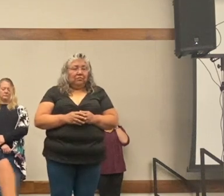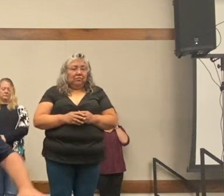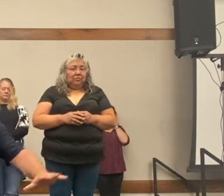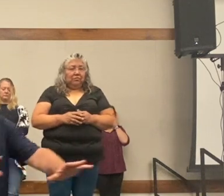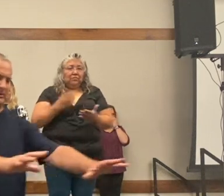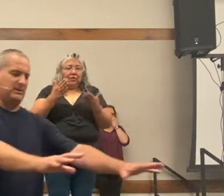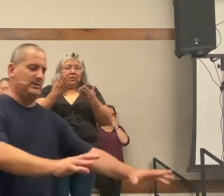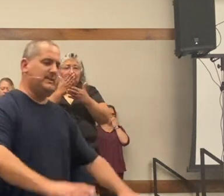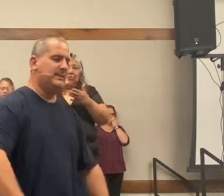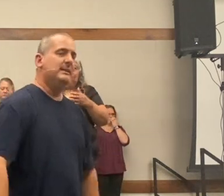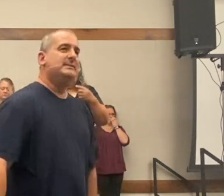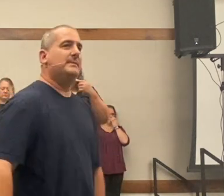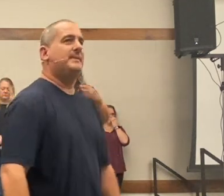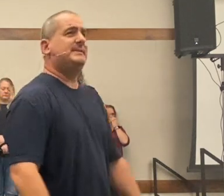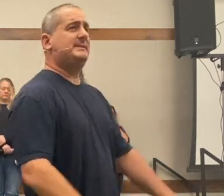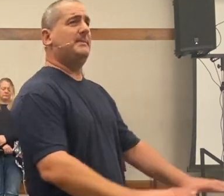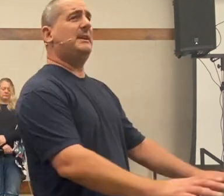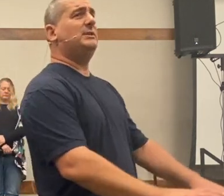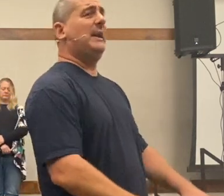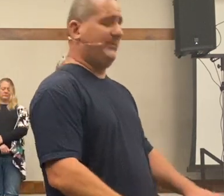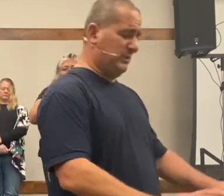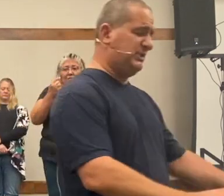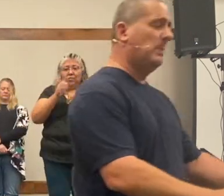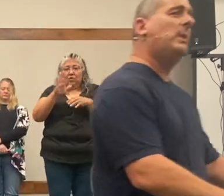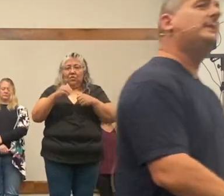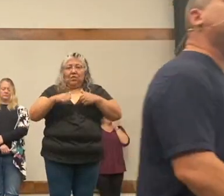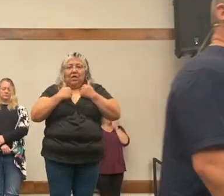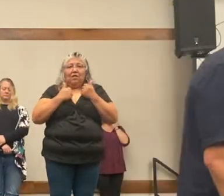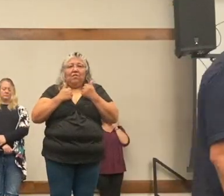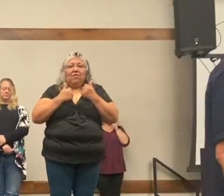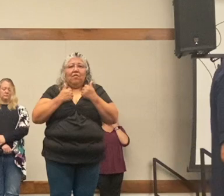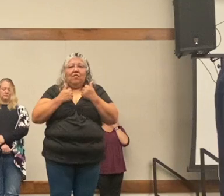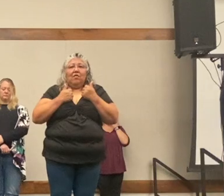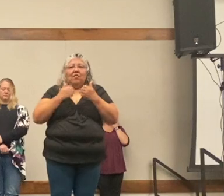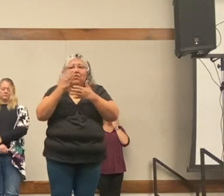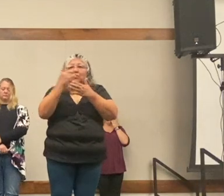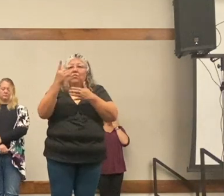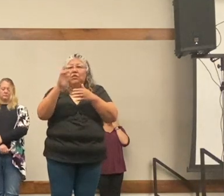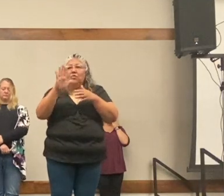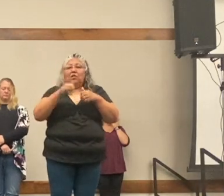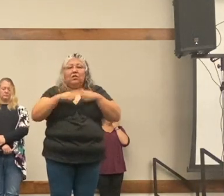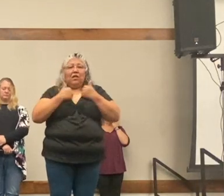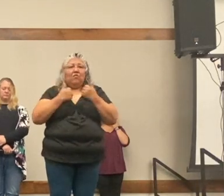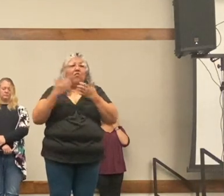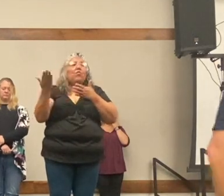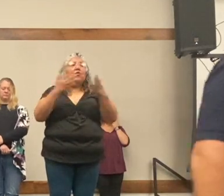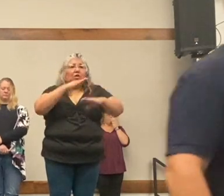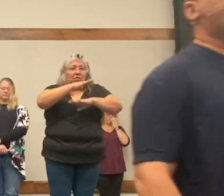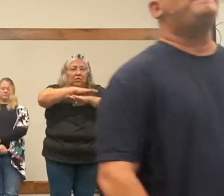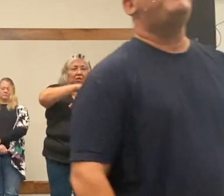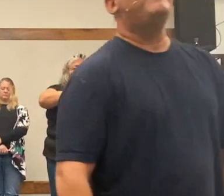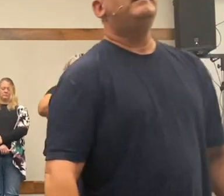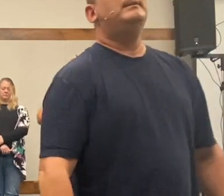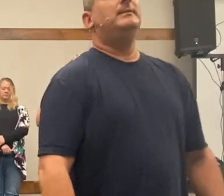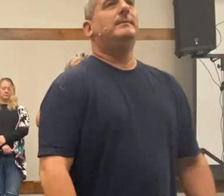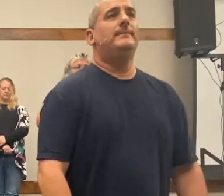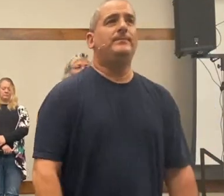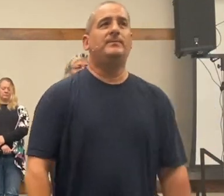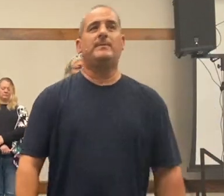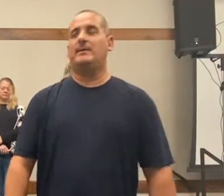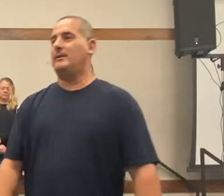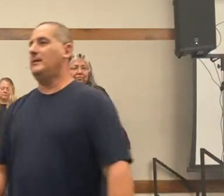Maybe some of you are struggling with something in your life or someone in your life. Bring it to the table.